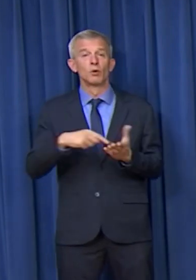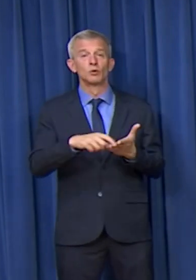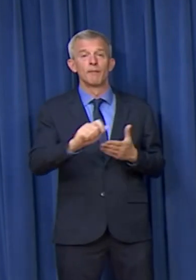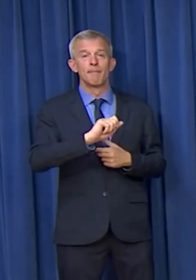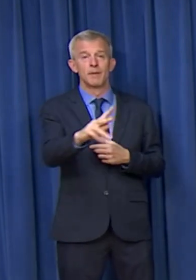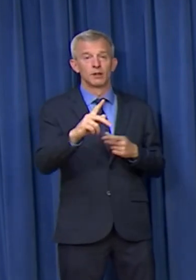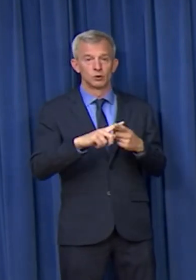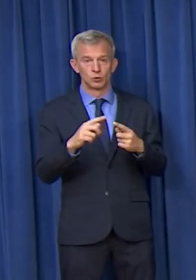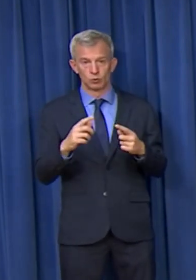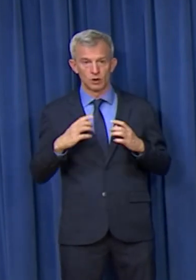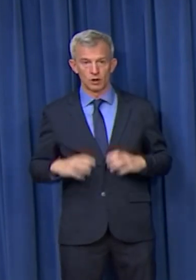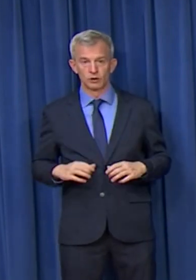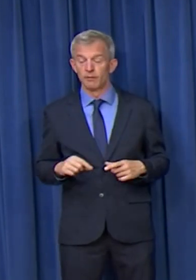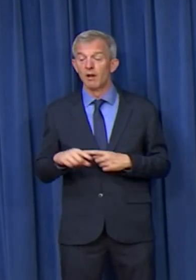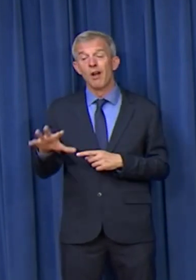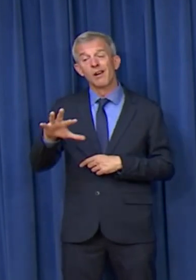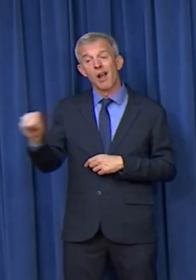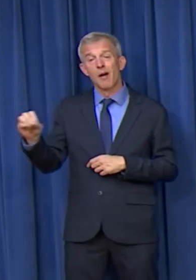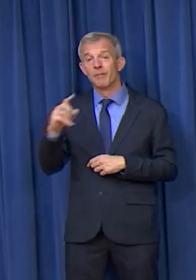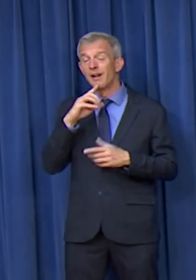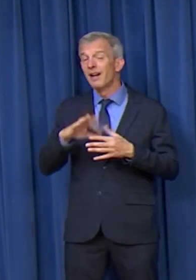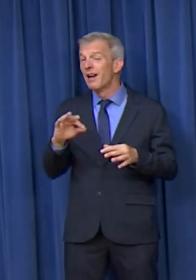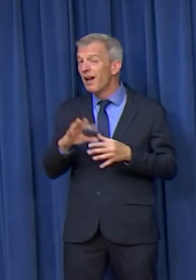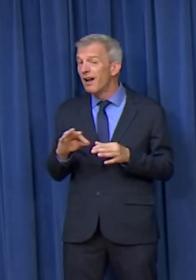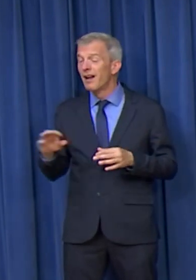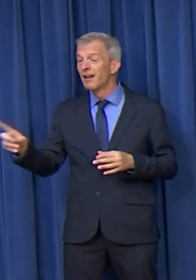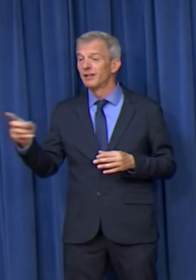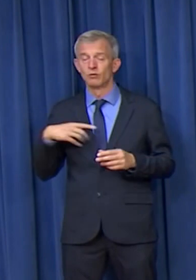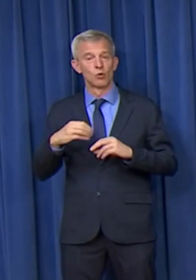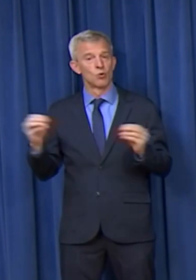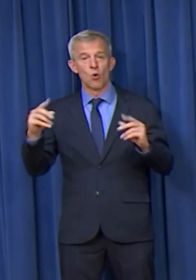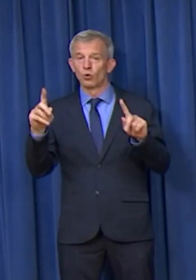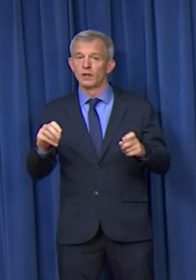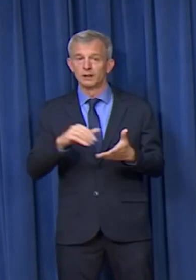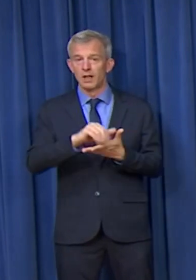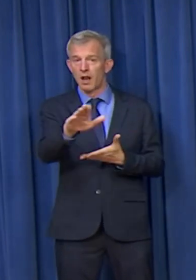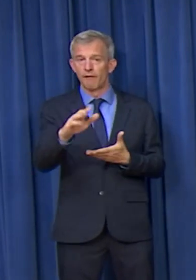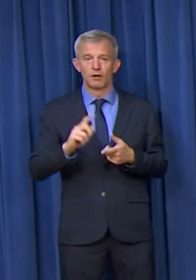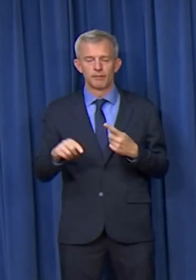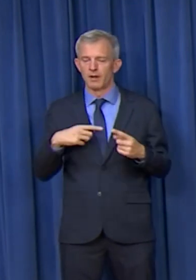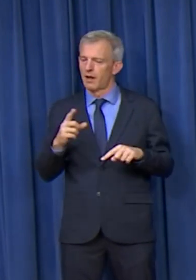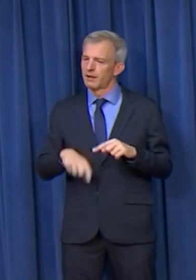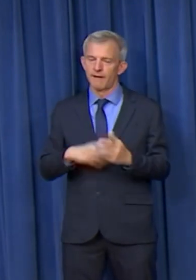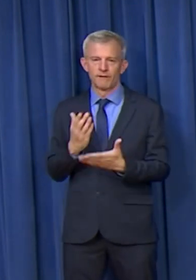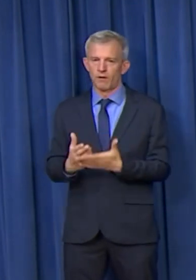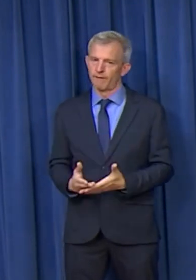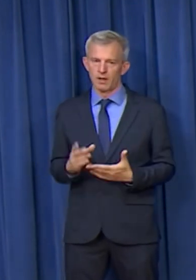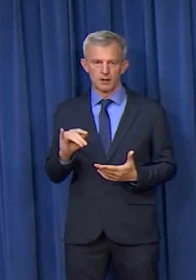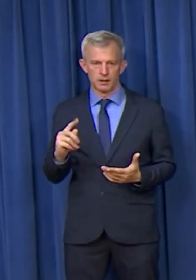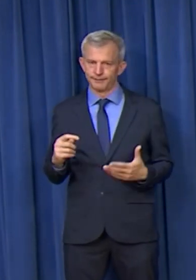consumers. The company claims that no test was actually delivered. I can't verify that one way or the other.